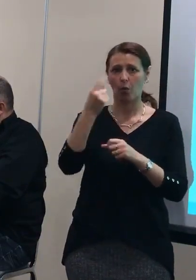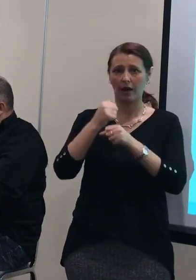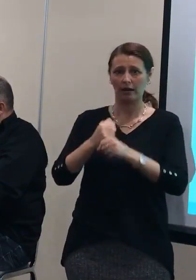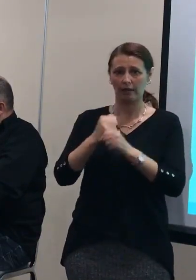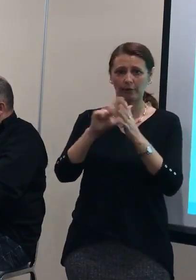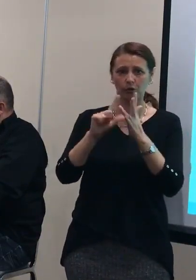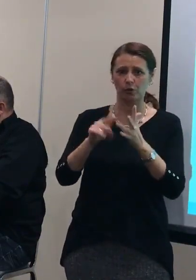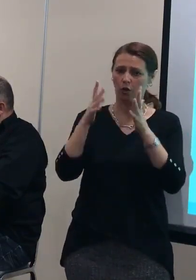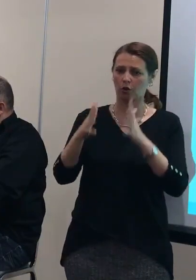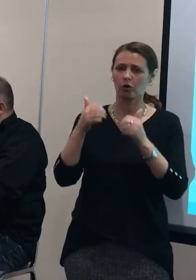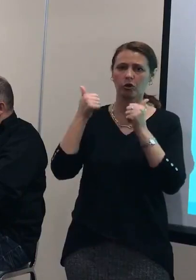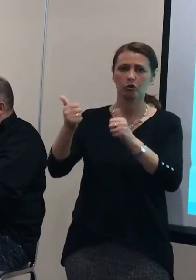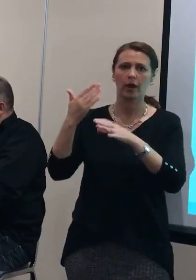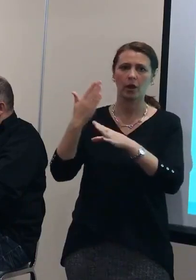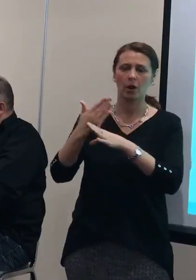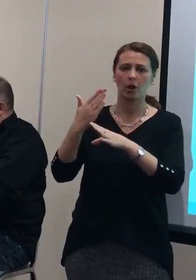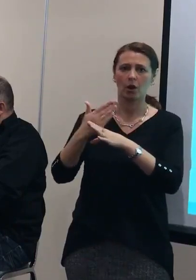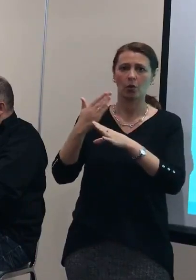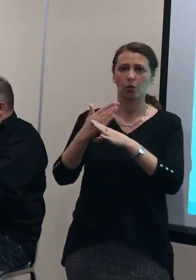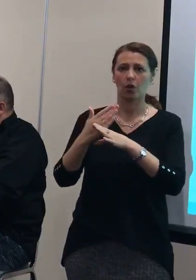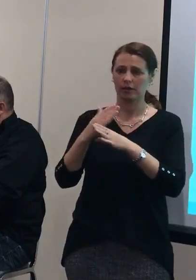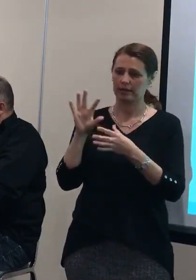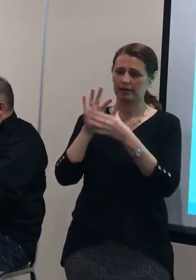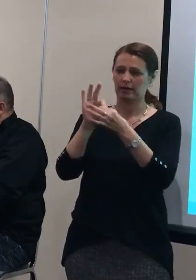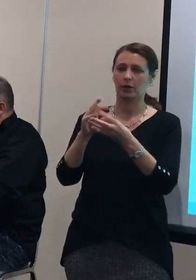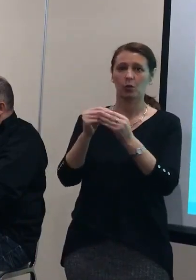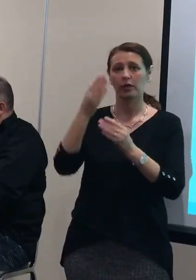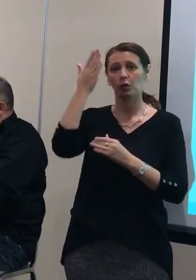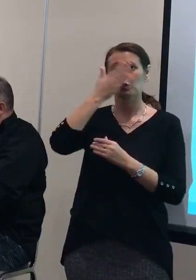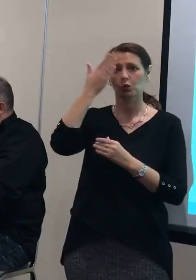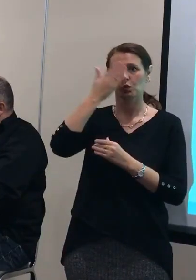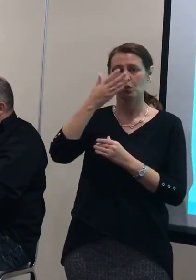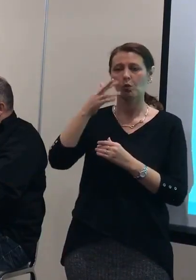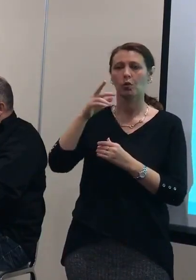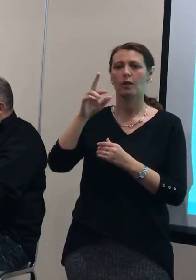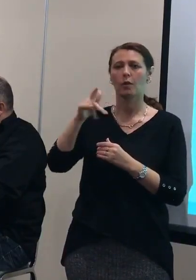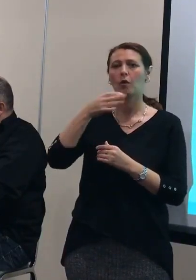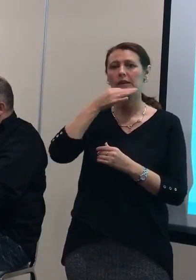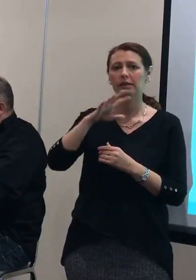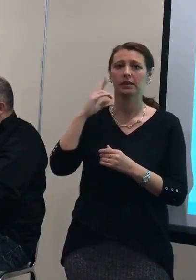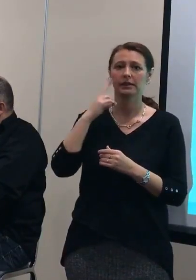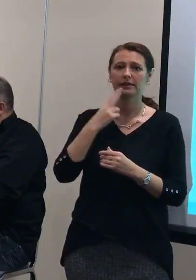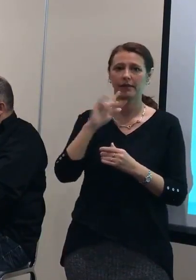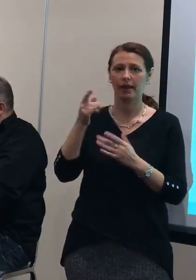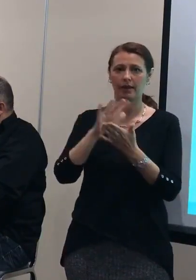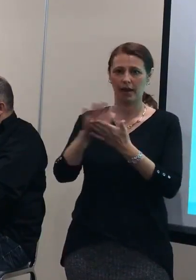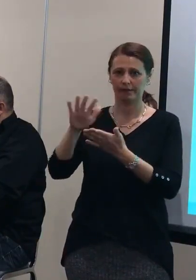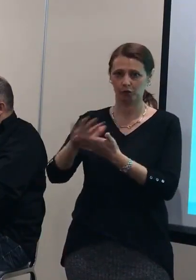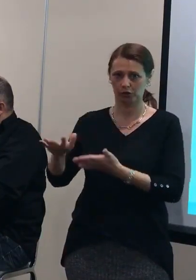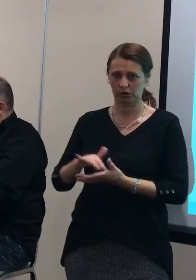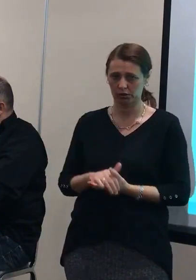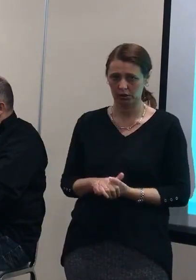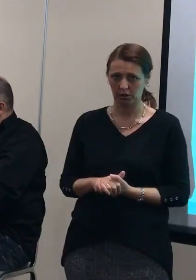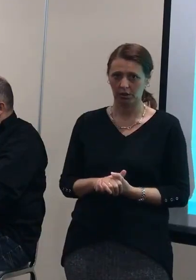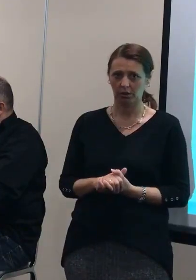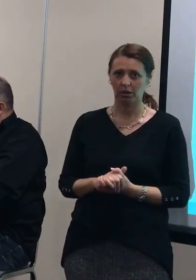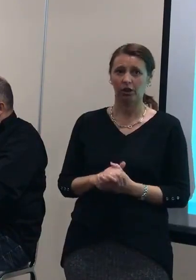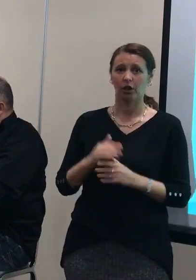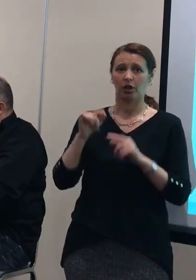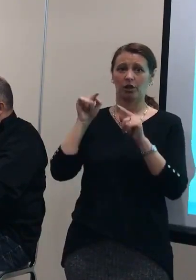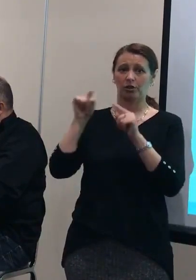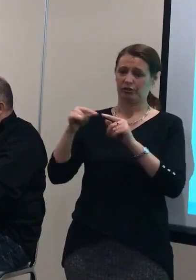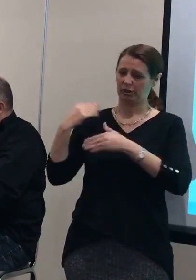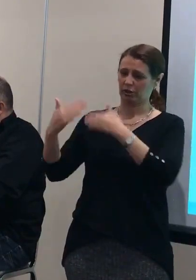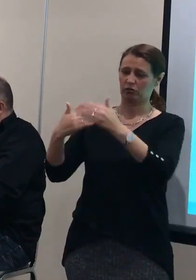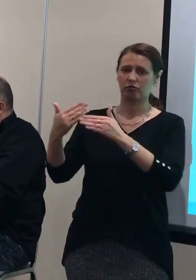does a lot of great work and is linked with a school for kids who are deaf and hard of hearing. Now she's